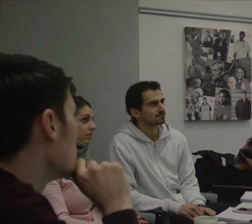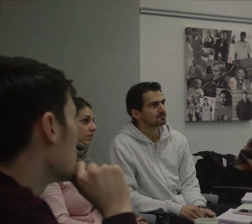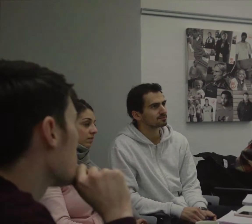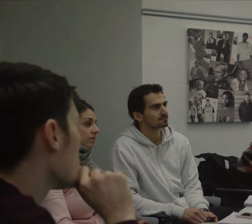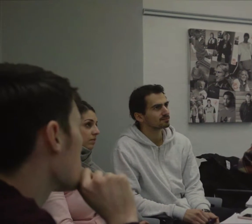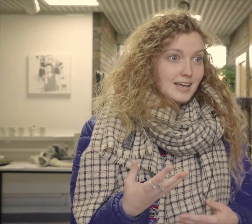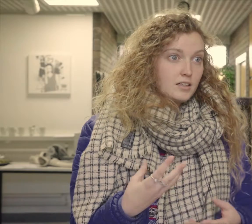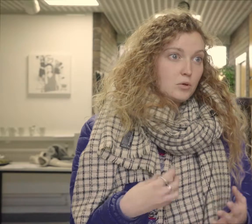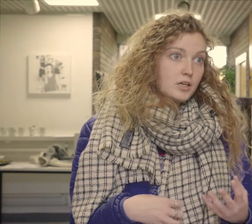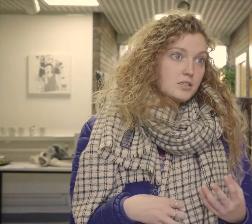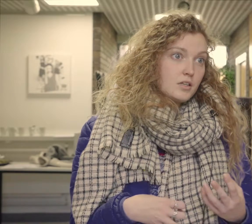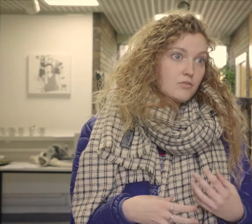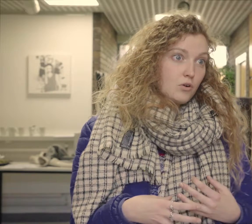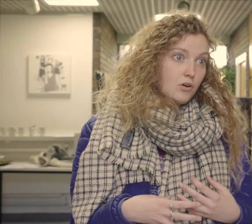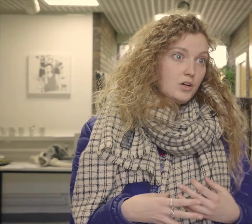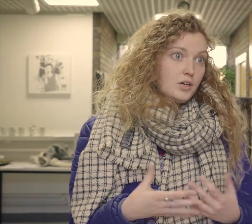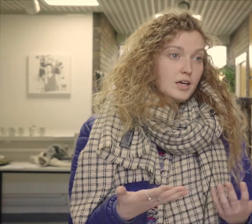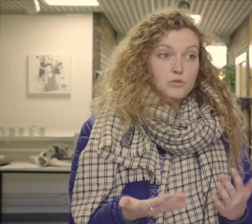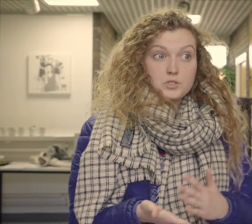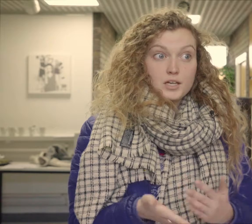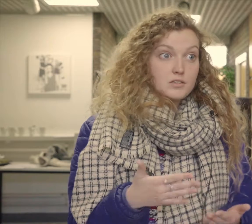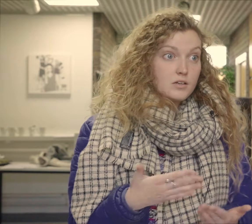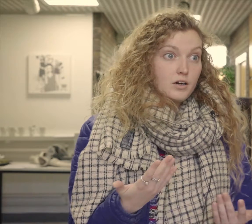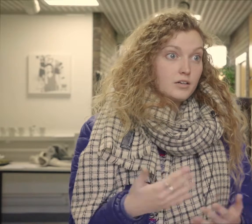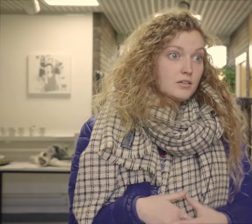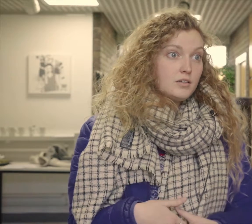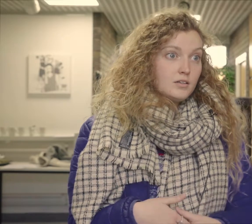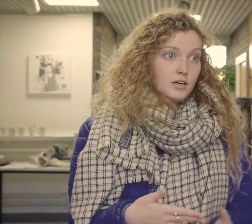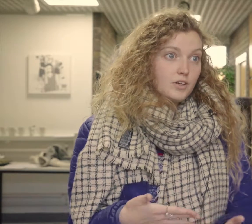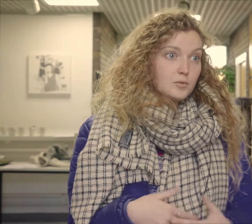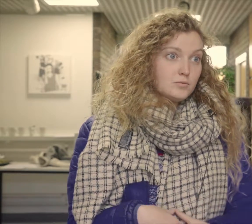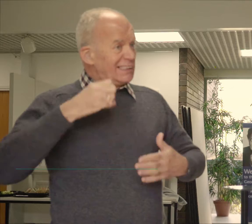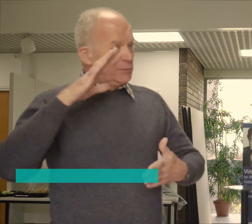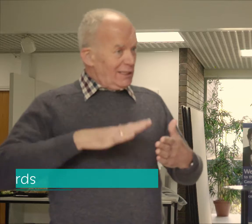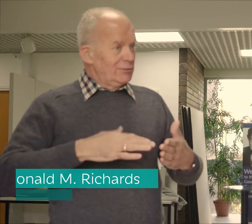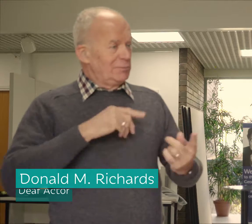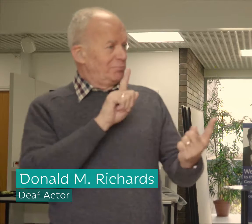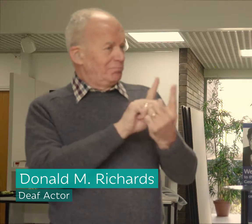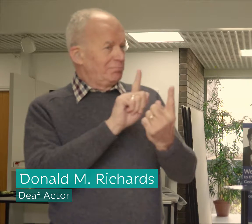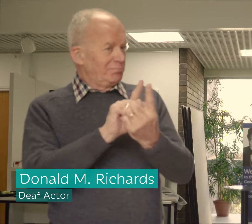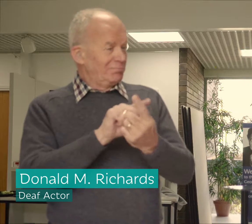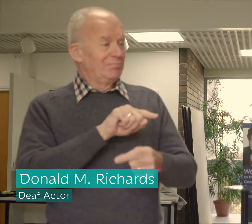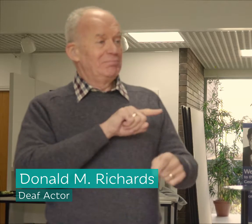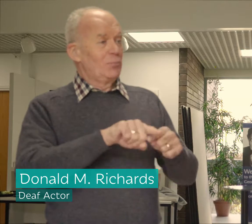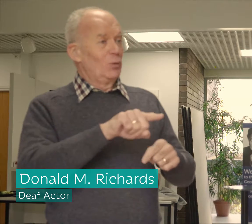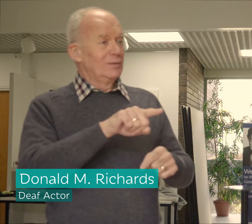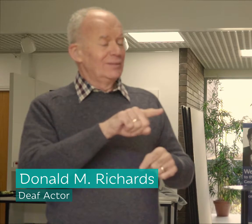express exactly what it is that they've got if those signs aren't available. It's been an interesting experience meeting